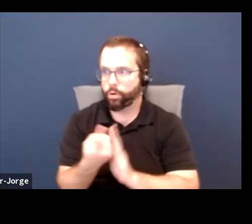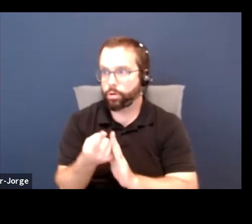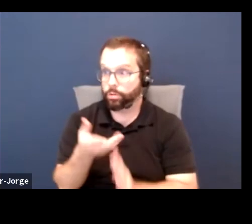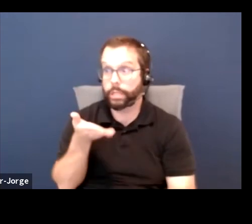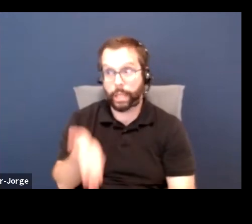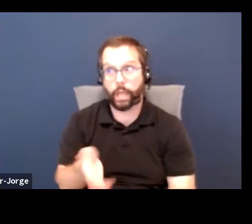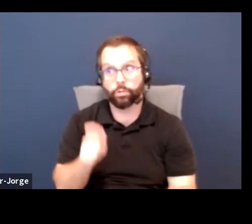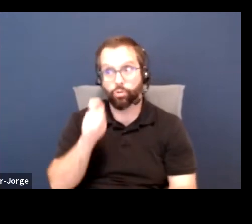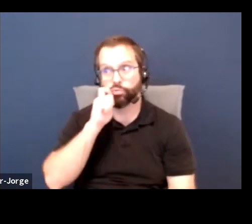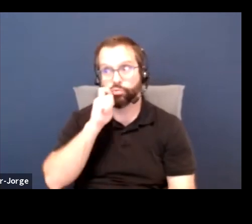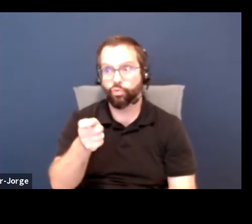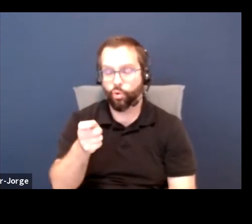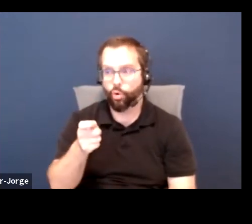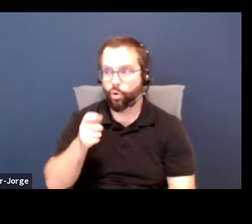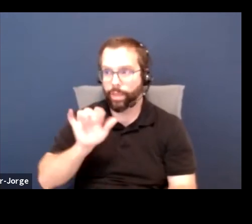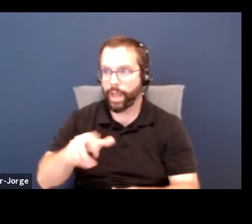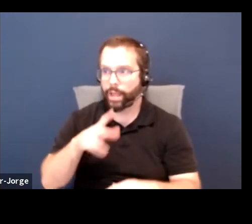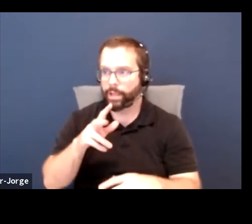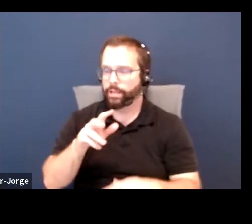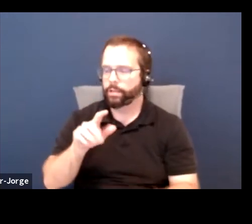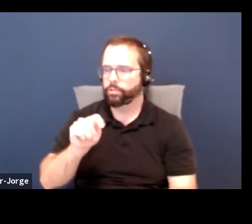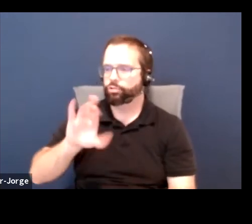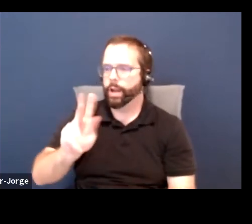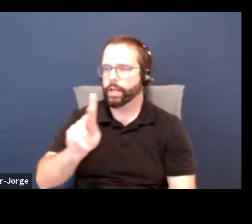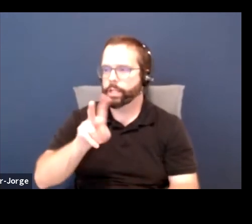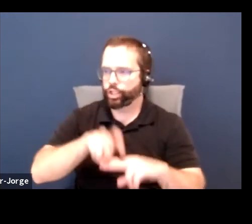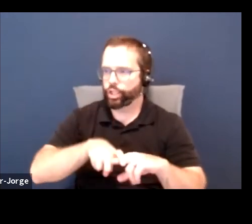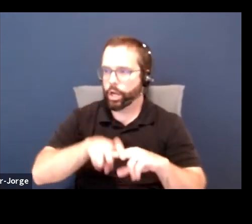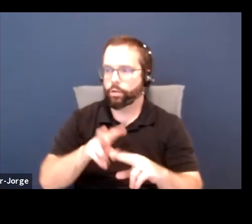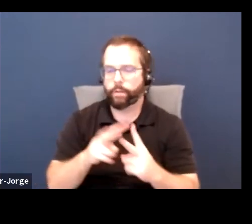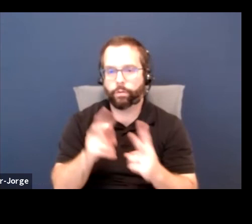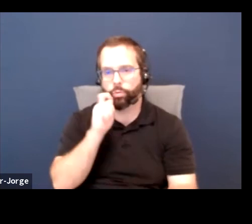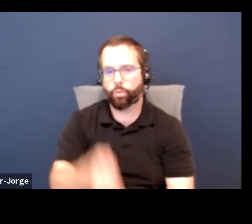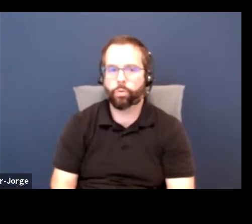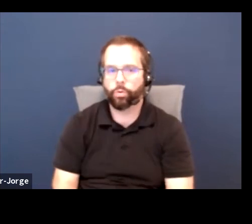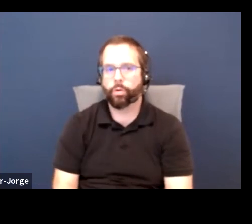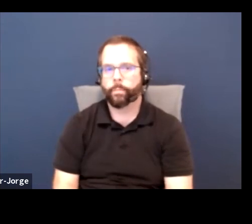Yeah, thanks, Brad. Moving to slide 21.